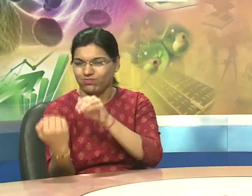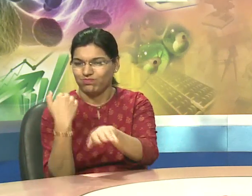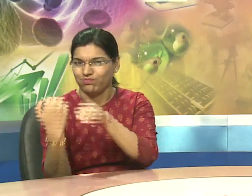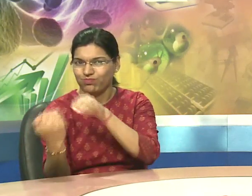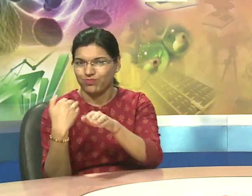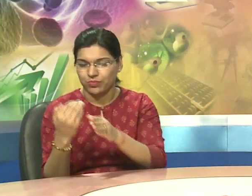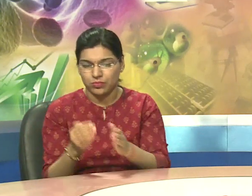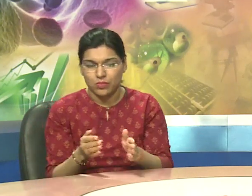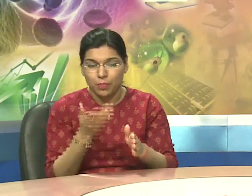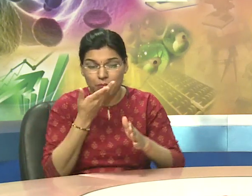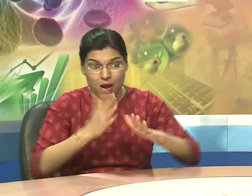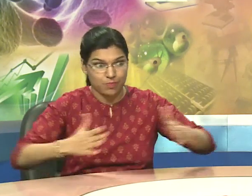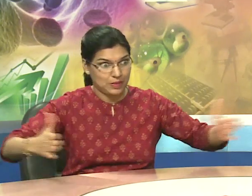The nearby road